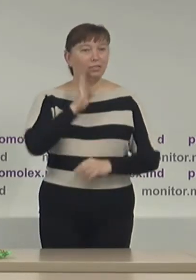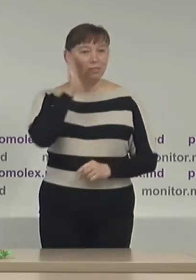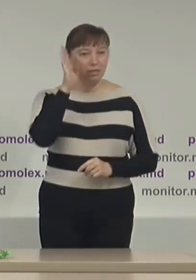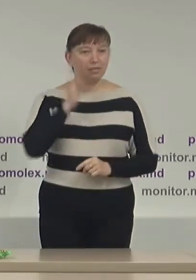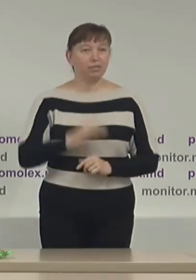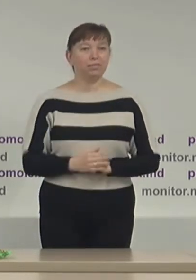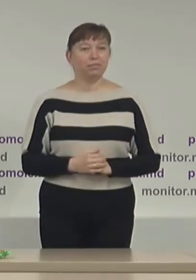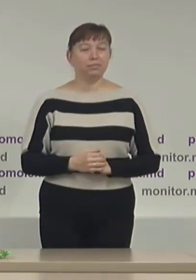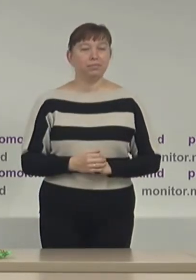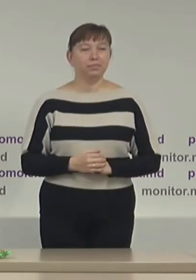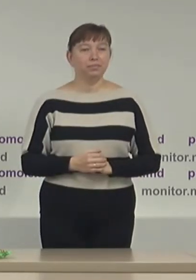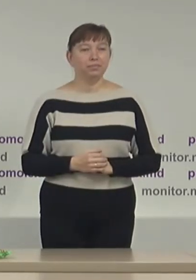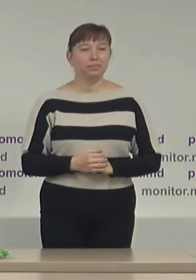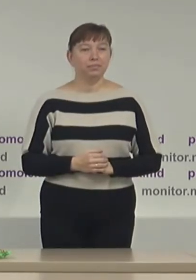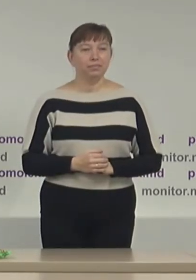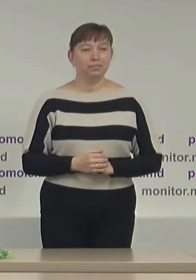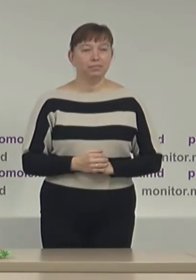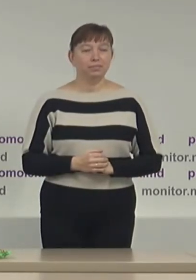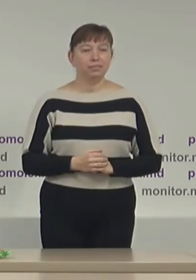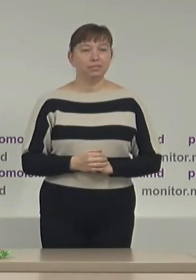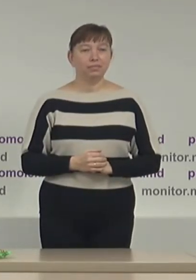Good morning.